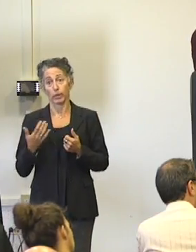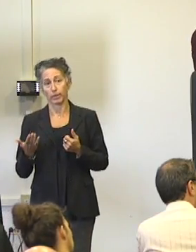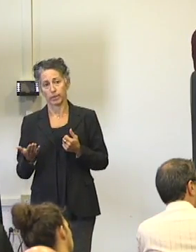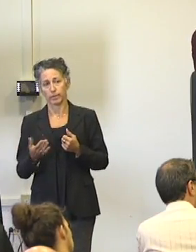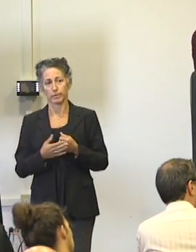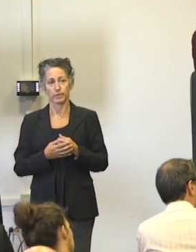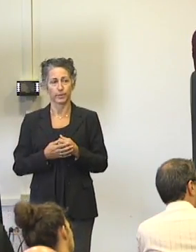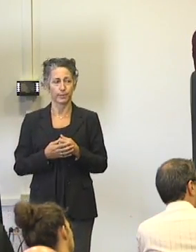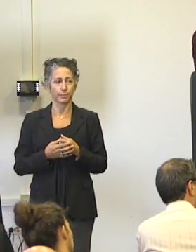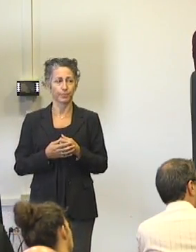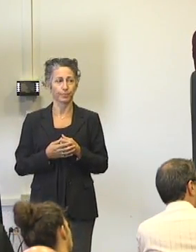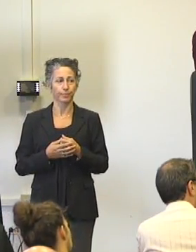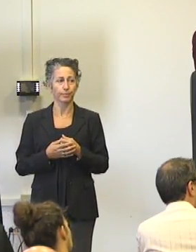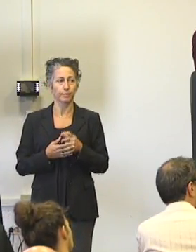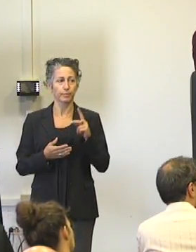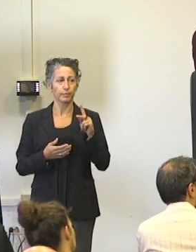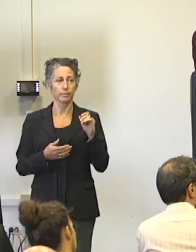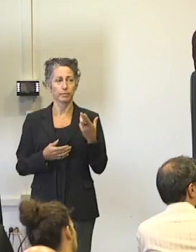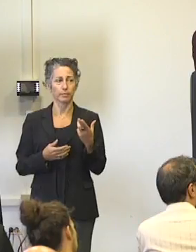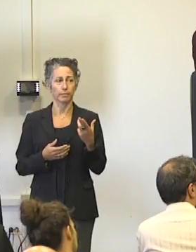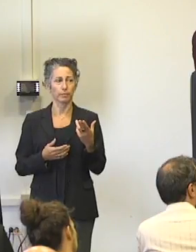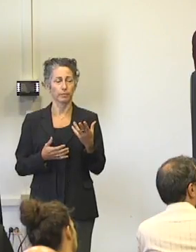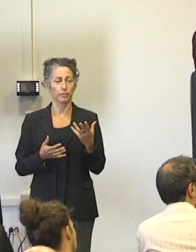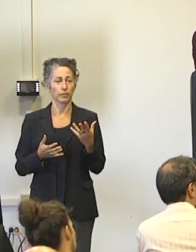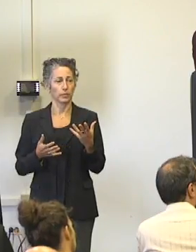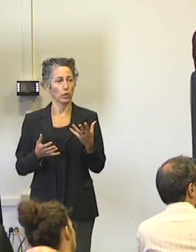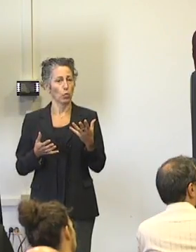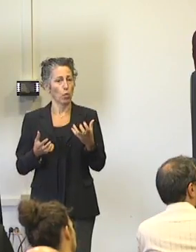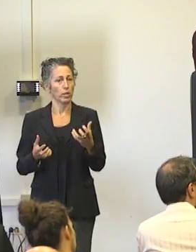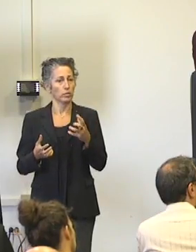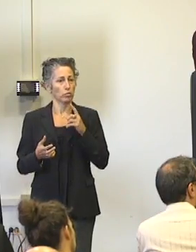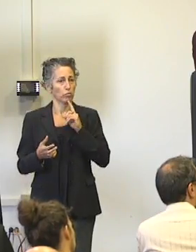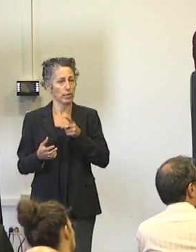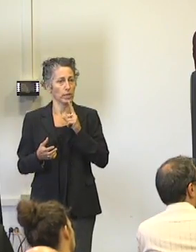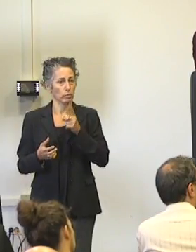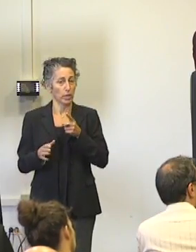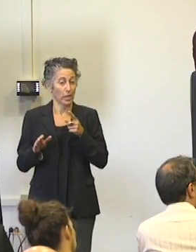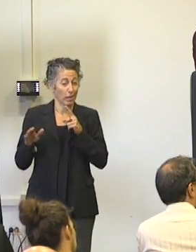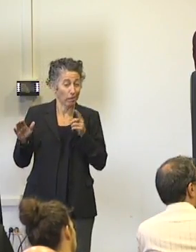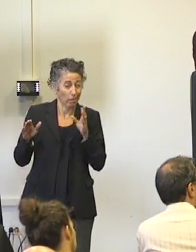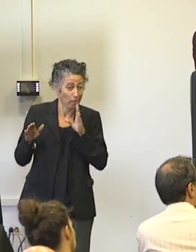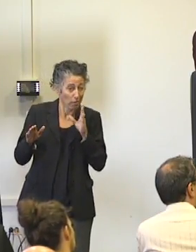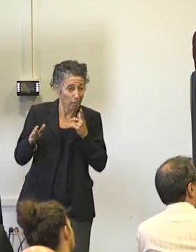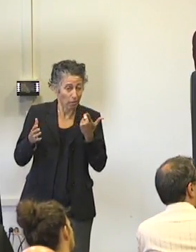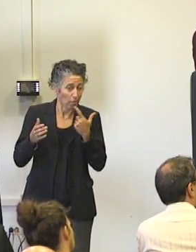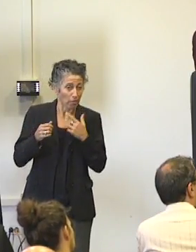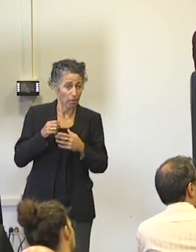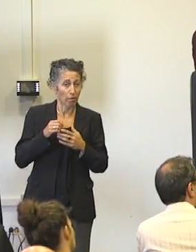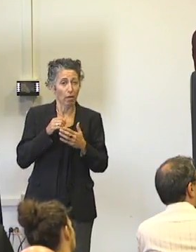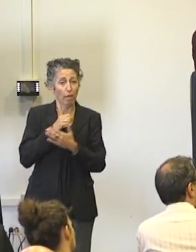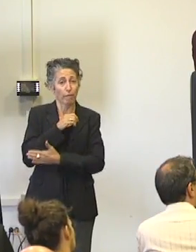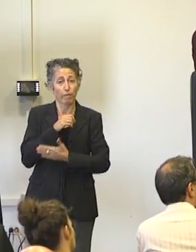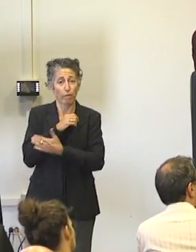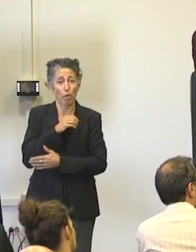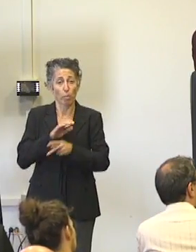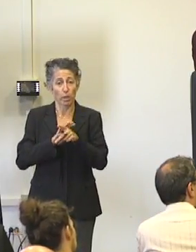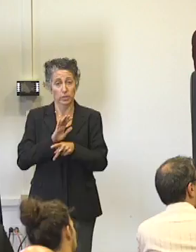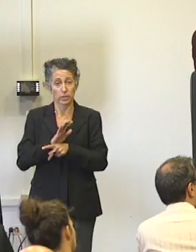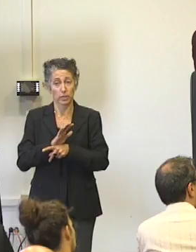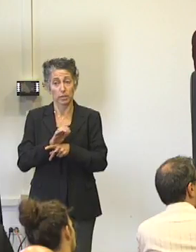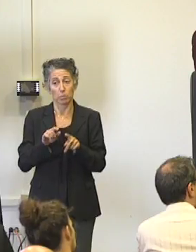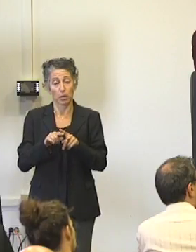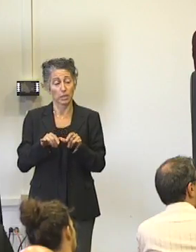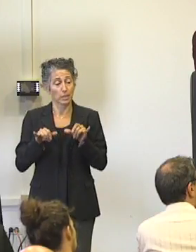So they're very much supporting, you know, a hawkish foreign policy, even though they, you know, they're same people criticized that kind of